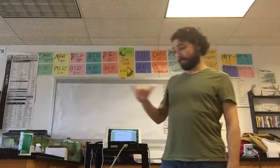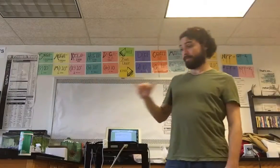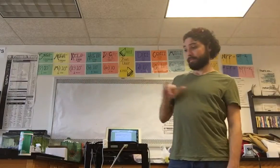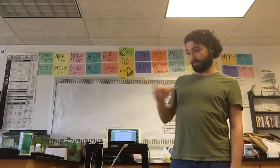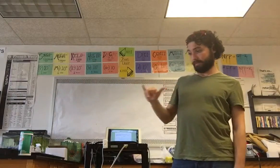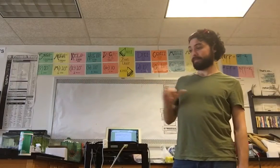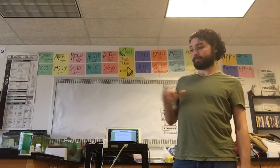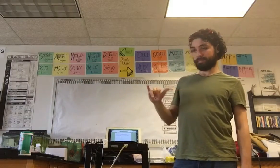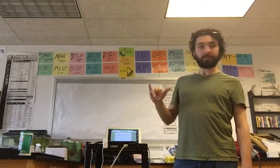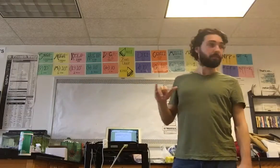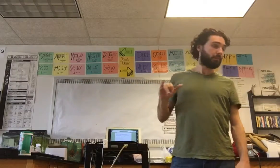Go.